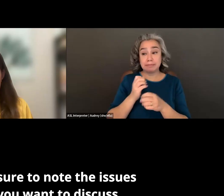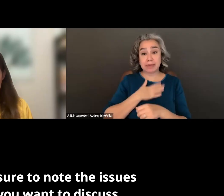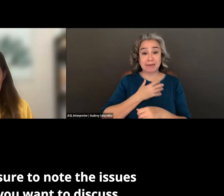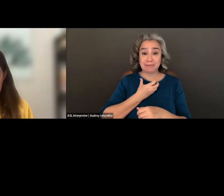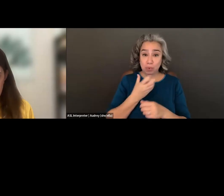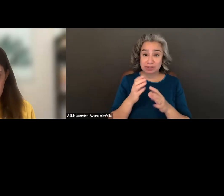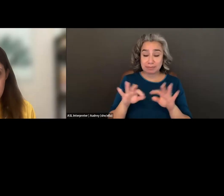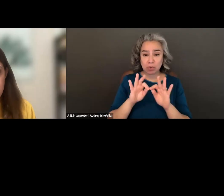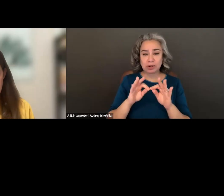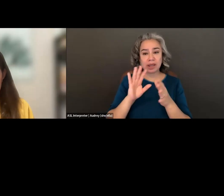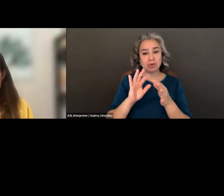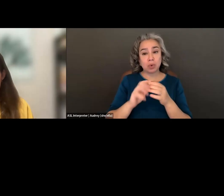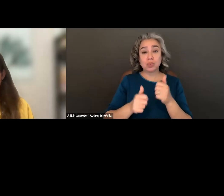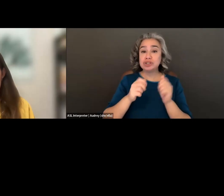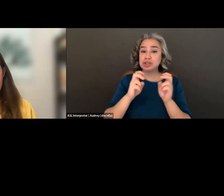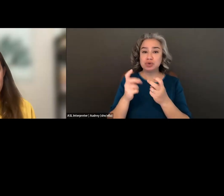want to discuss.